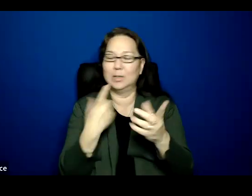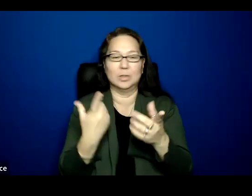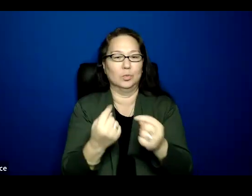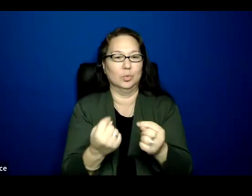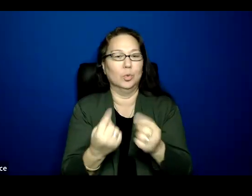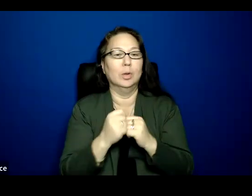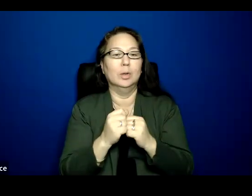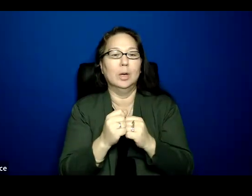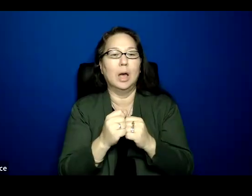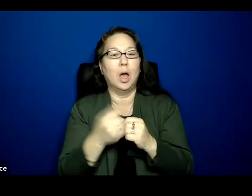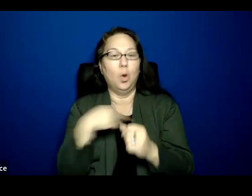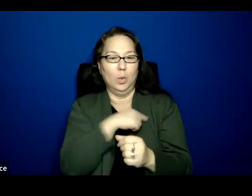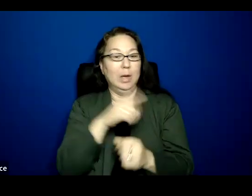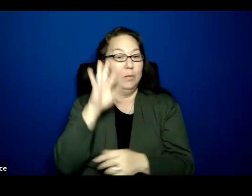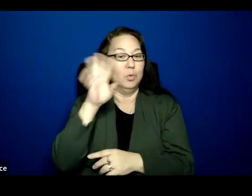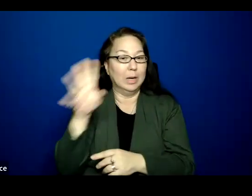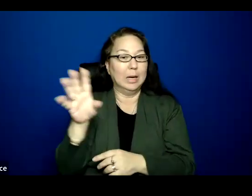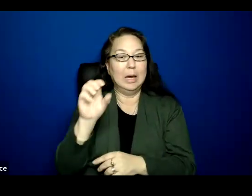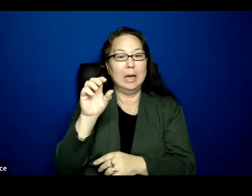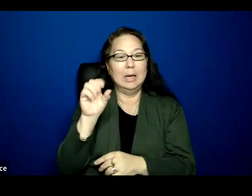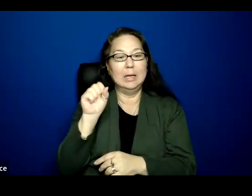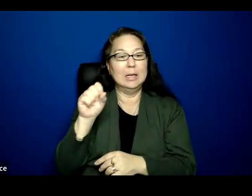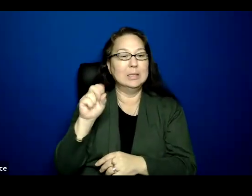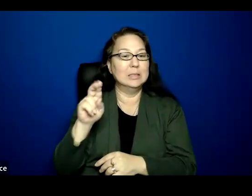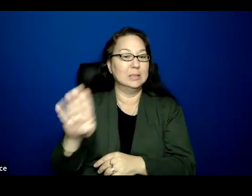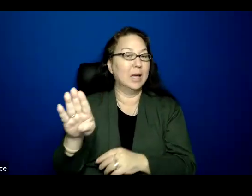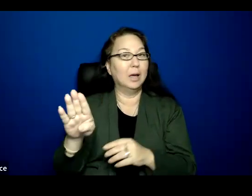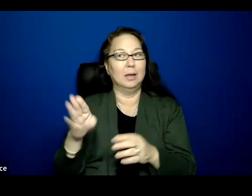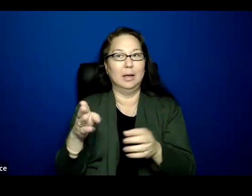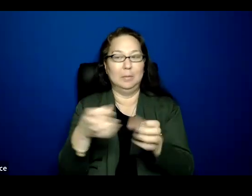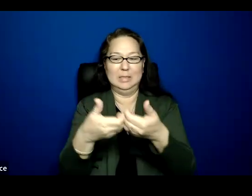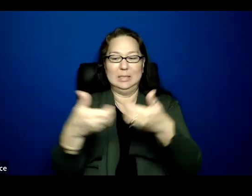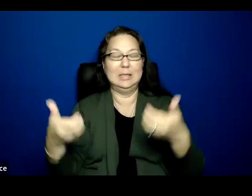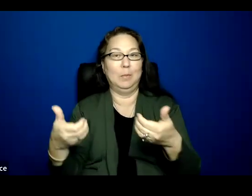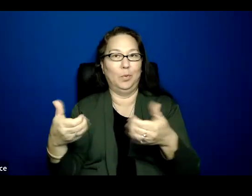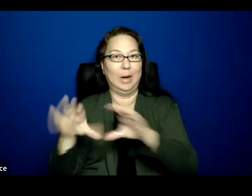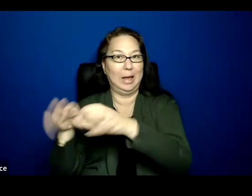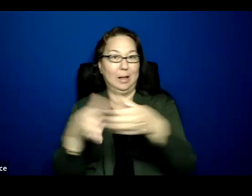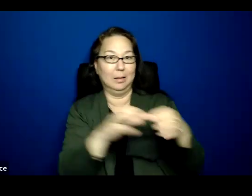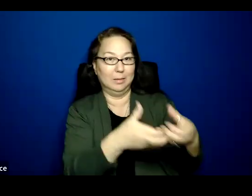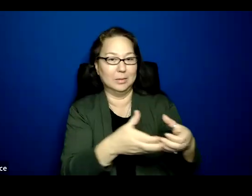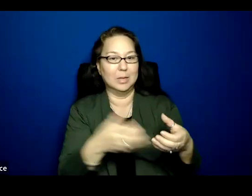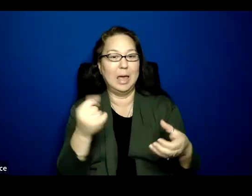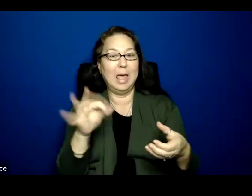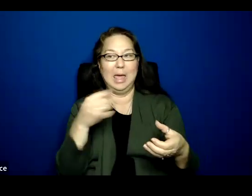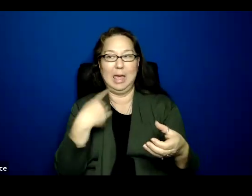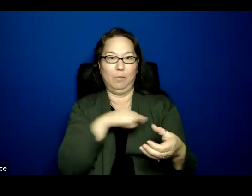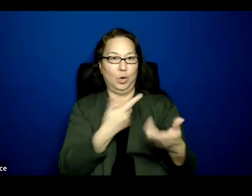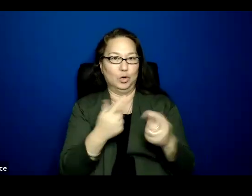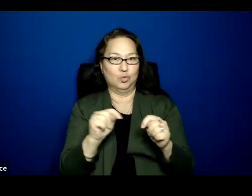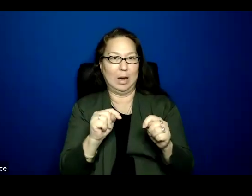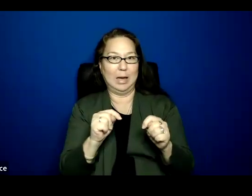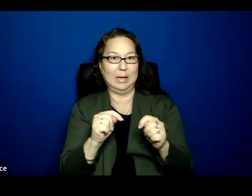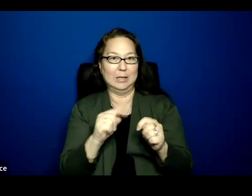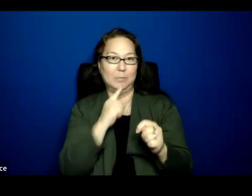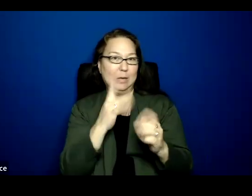of the time it was just an easier solution for adults. And so I am curious to see, even as we constrain the budget, if this is truly our priority and it's a